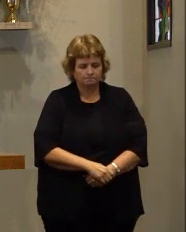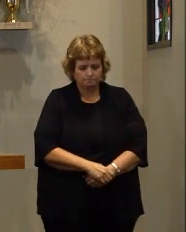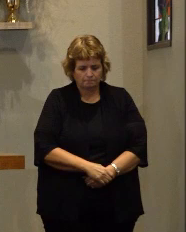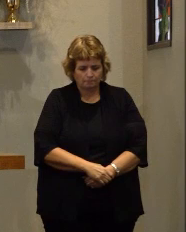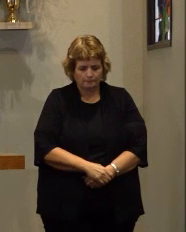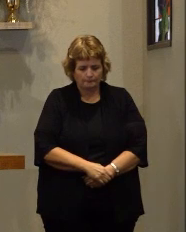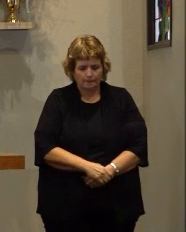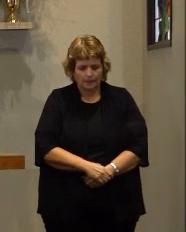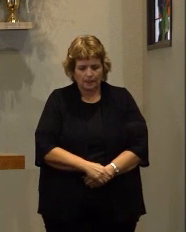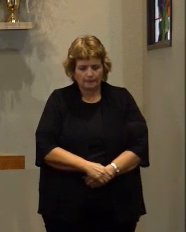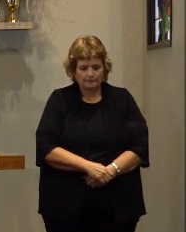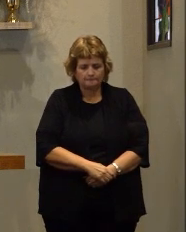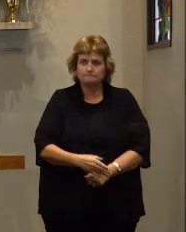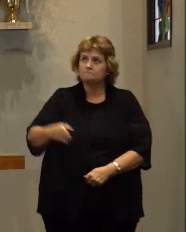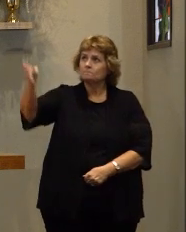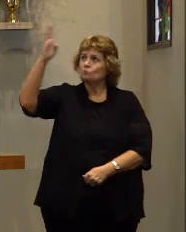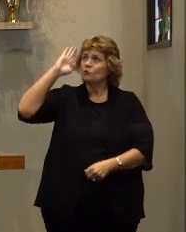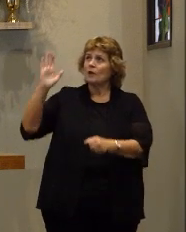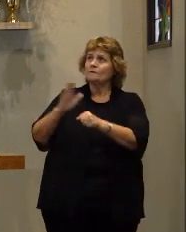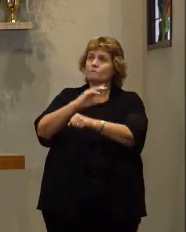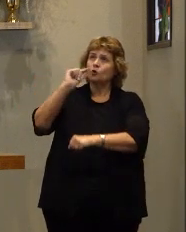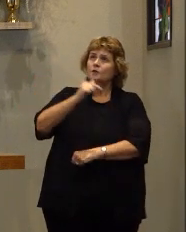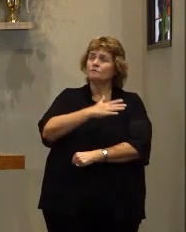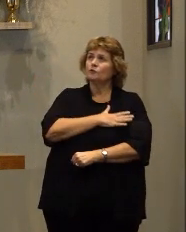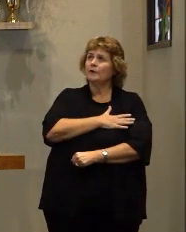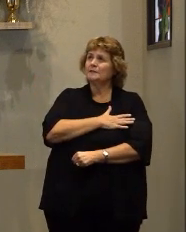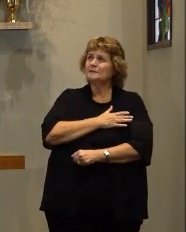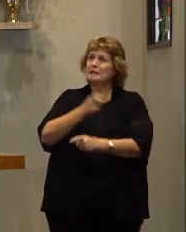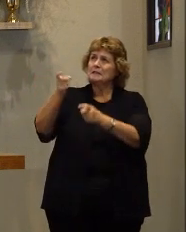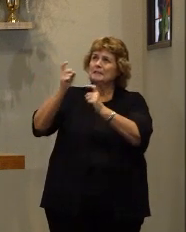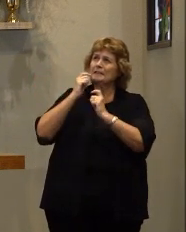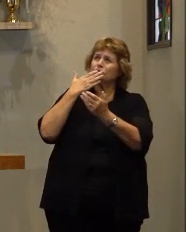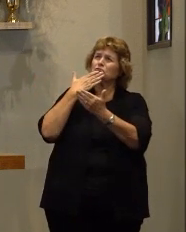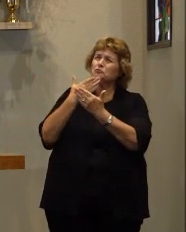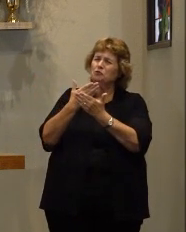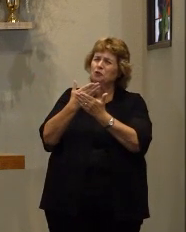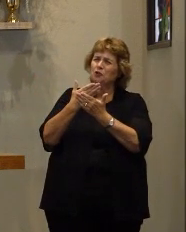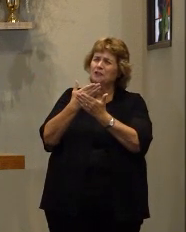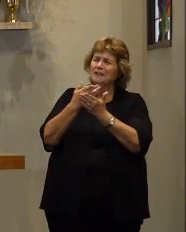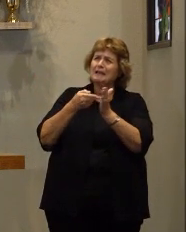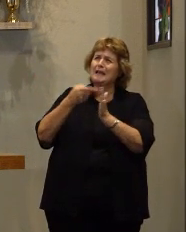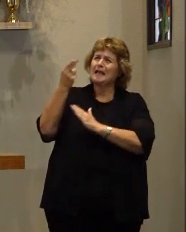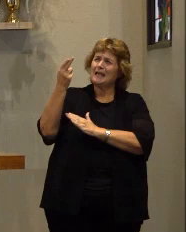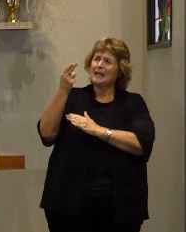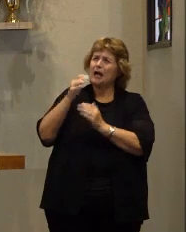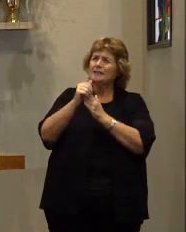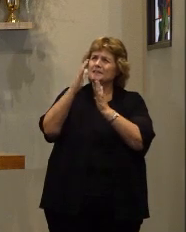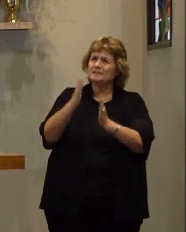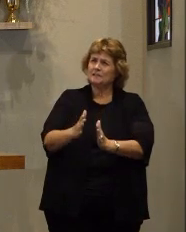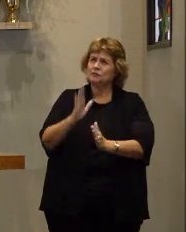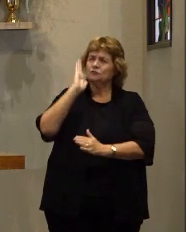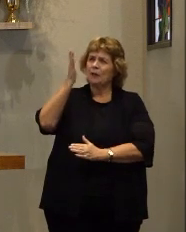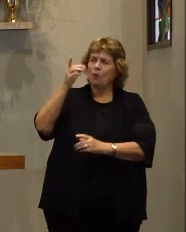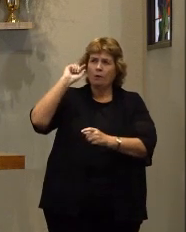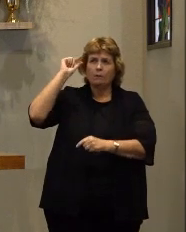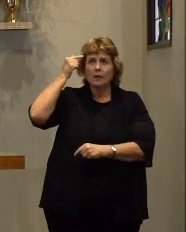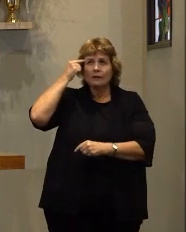Gracious God, give us good and honest leaders, who will govern according to your word and